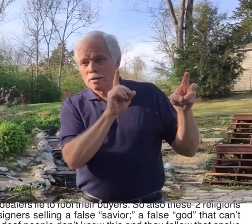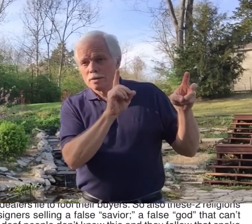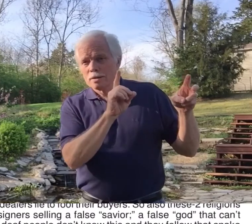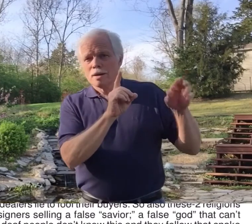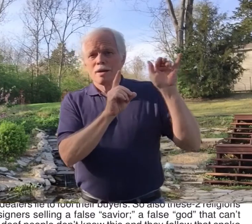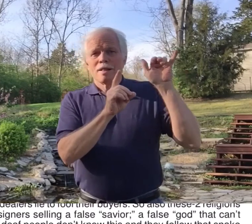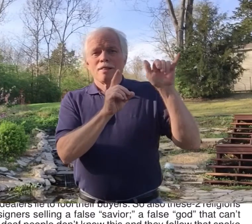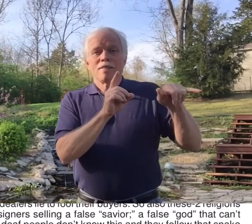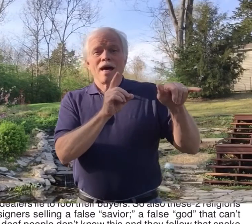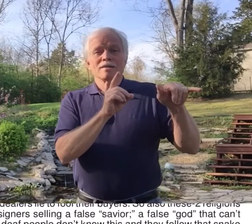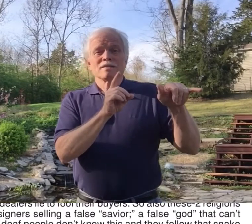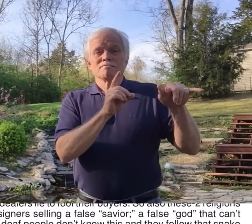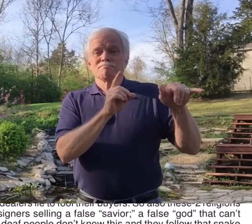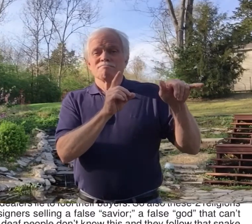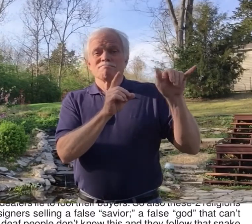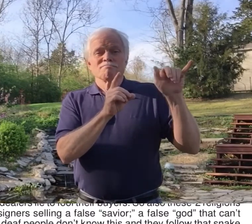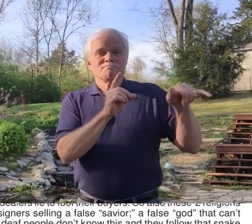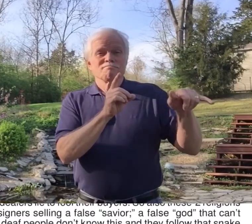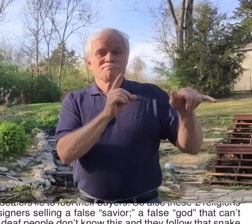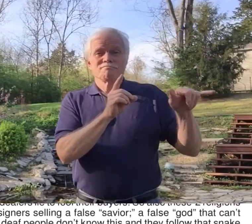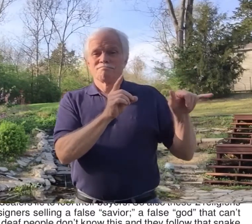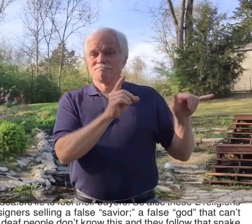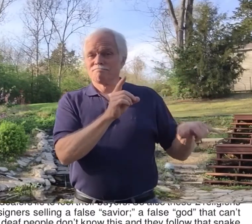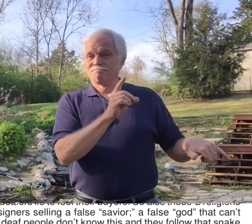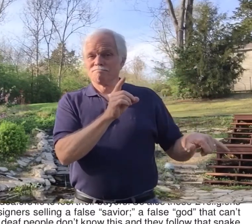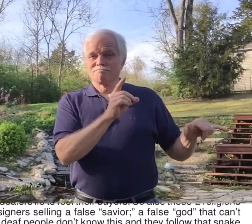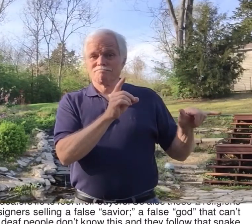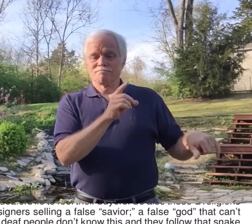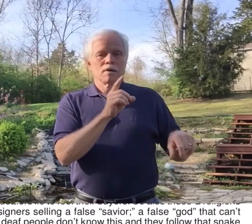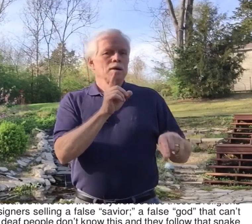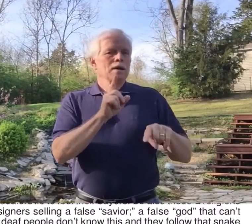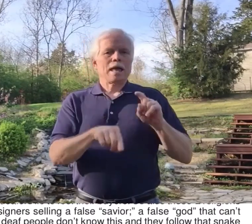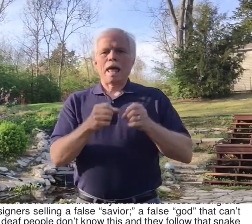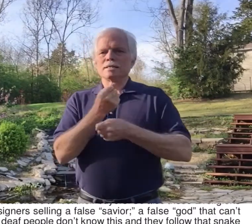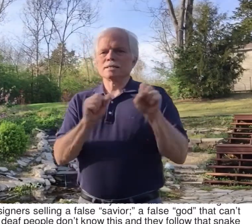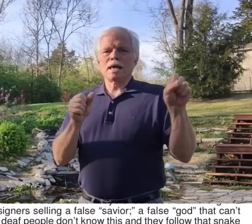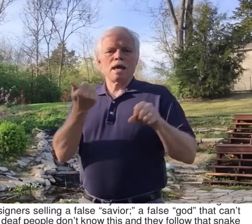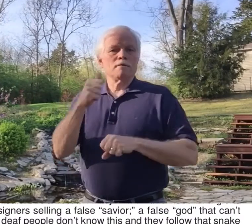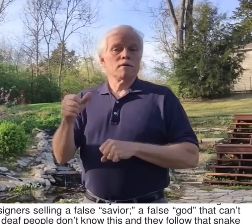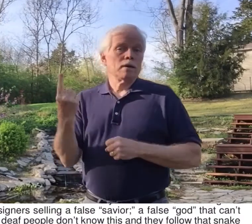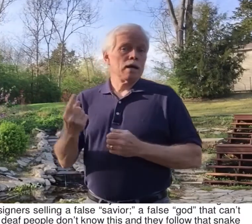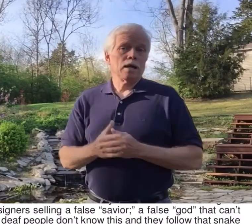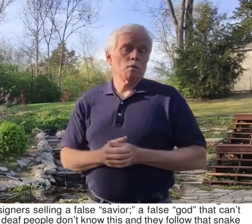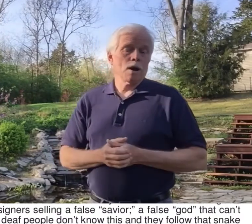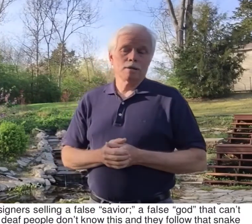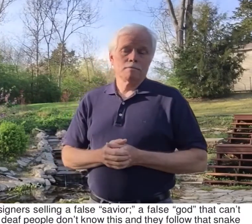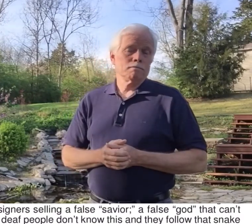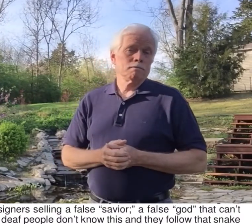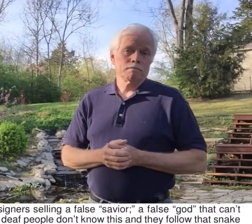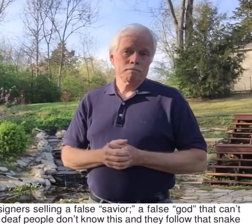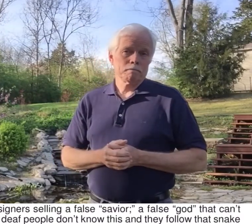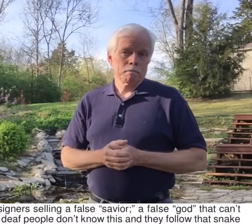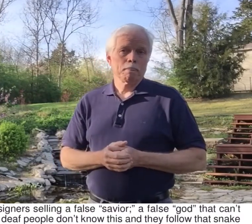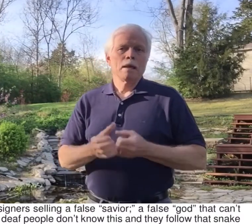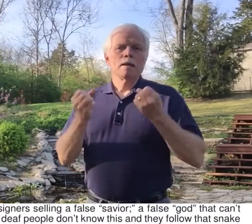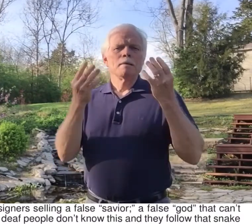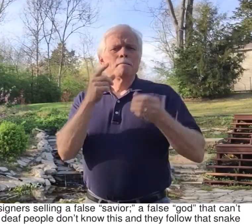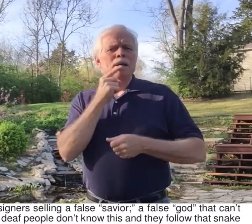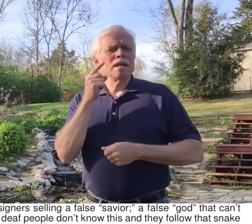that can't save anyone. Many